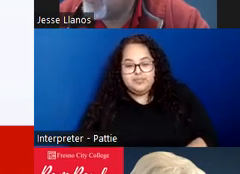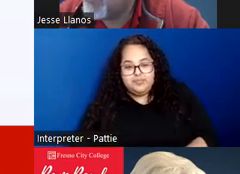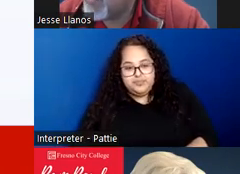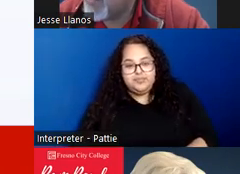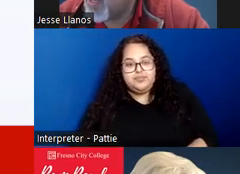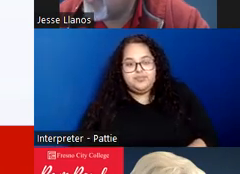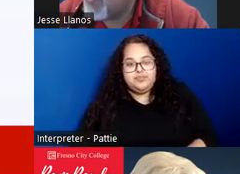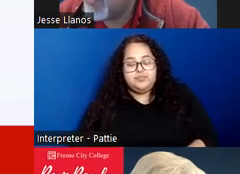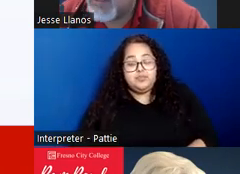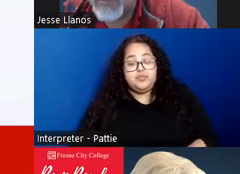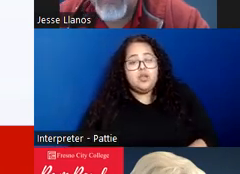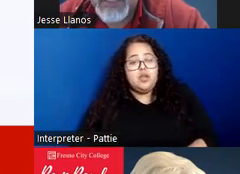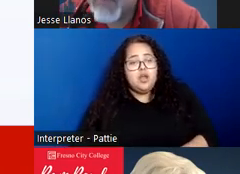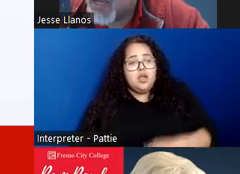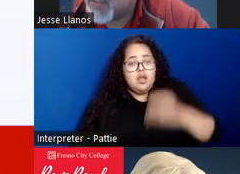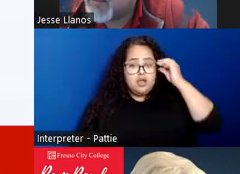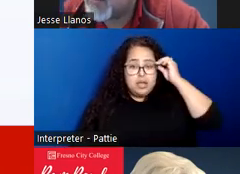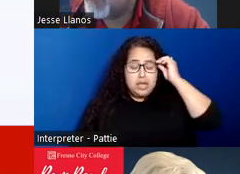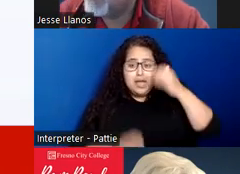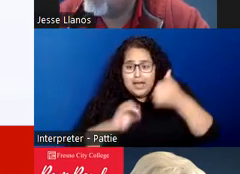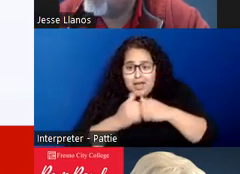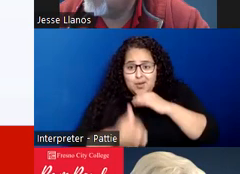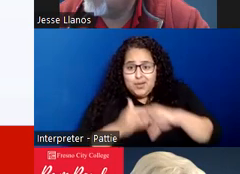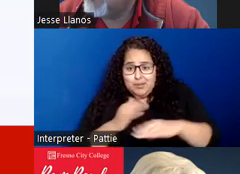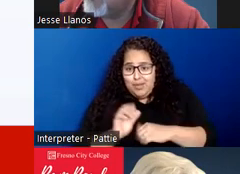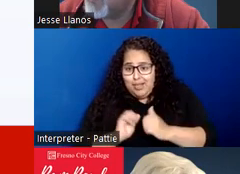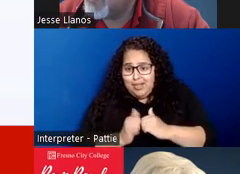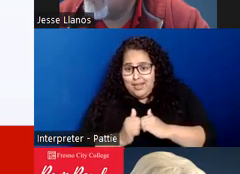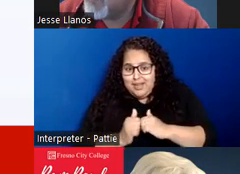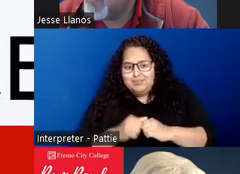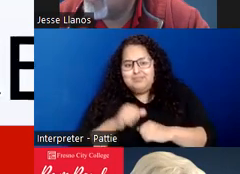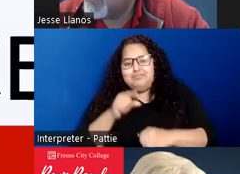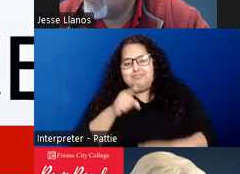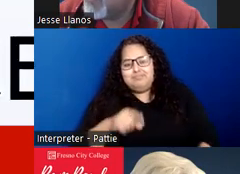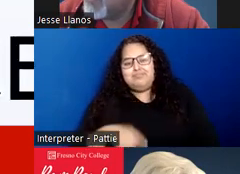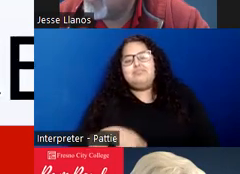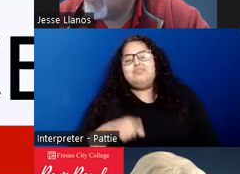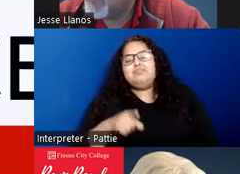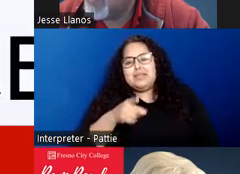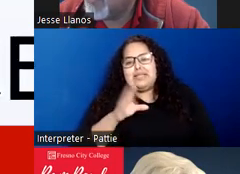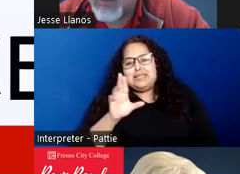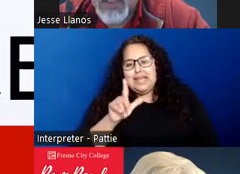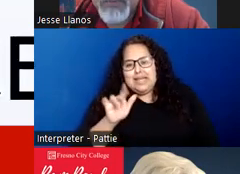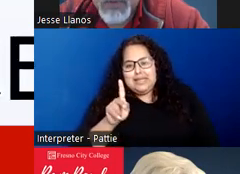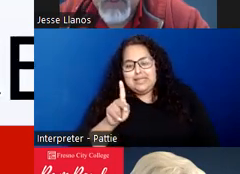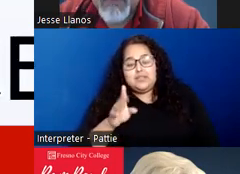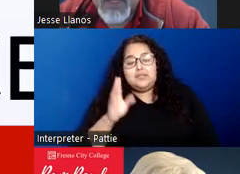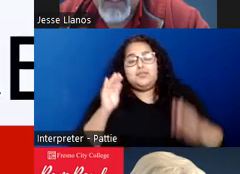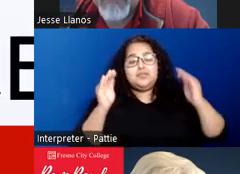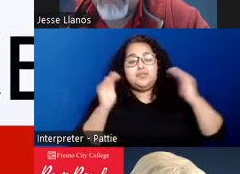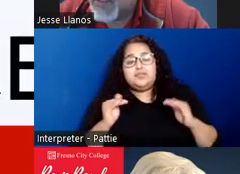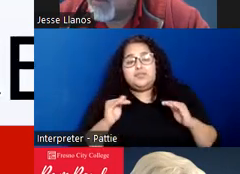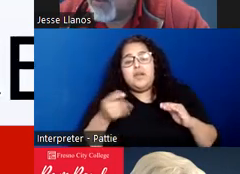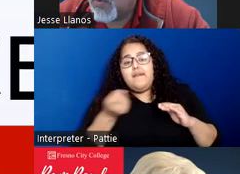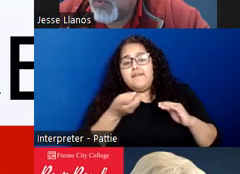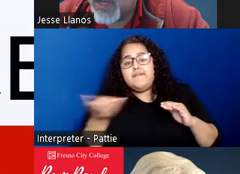So here's how you can email us through this email link. Here are a couple